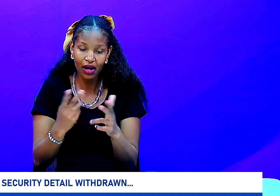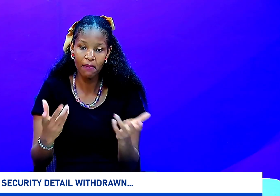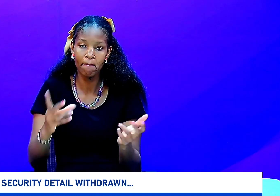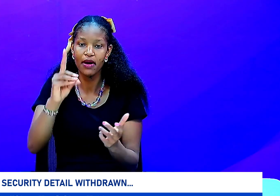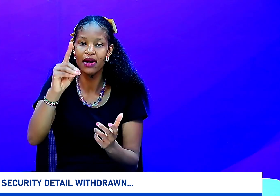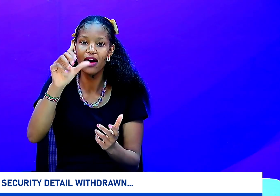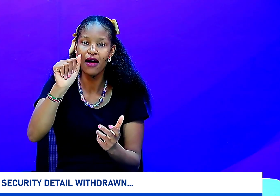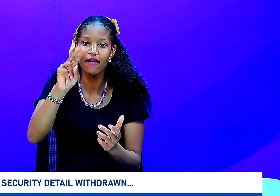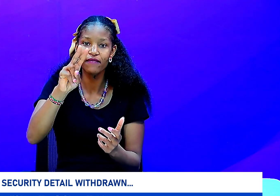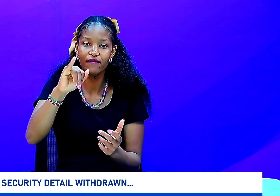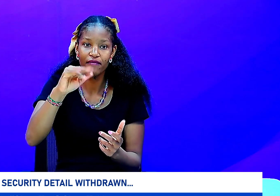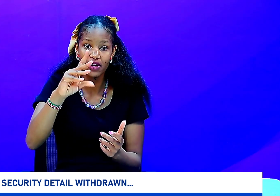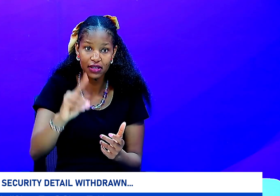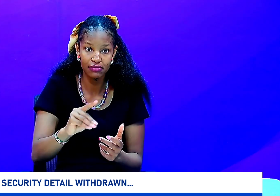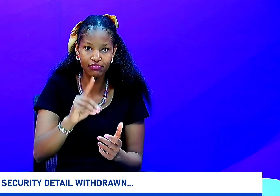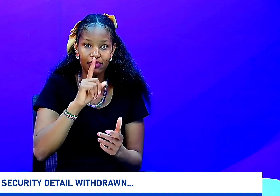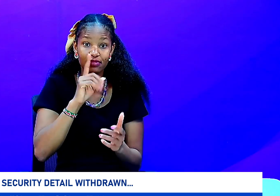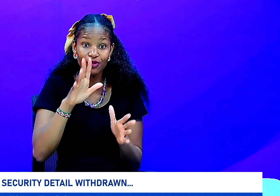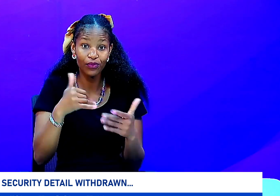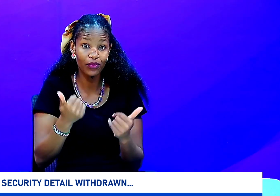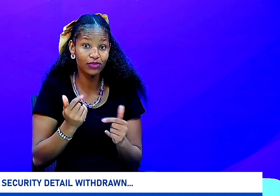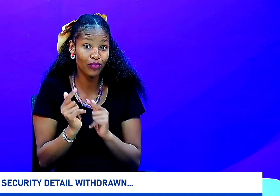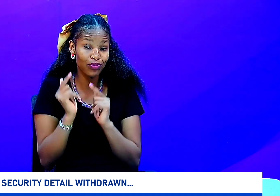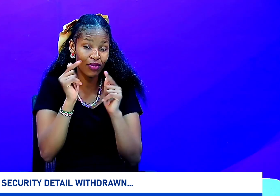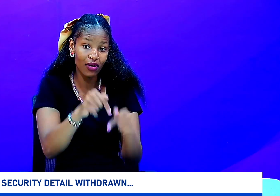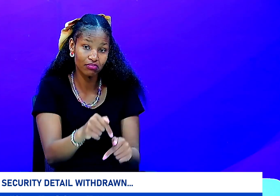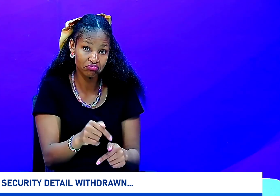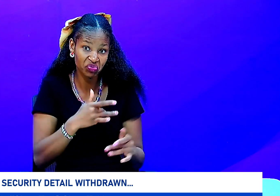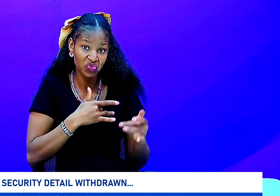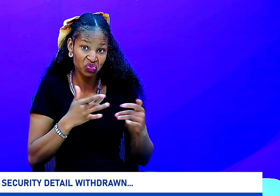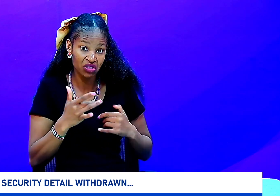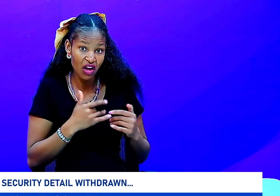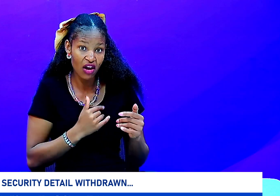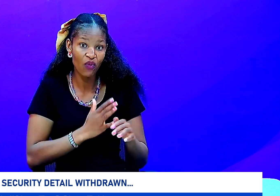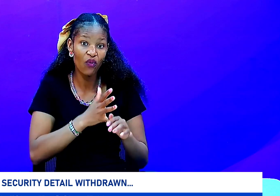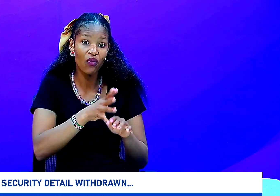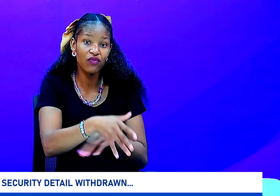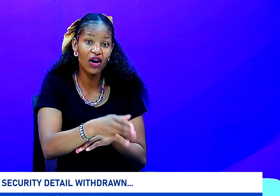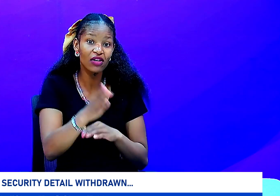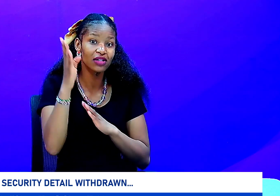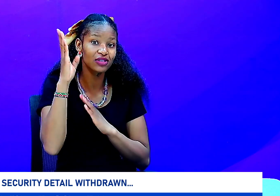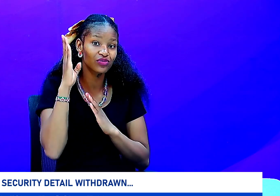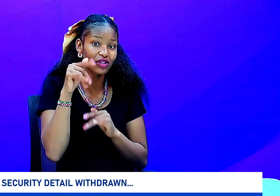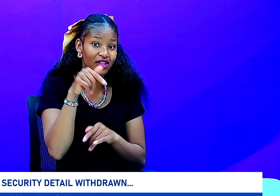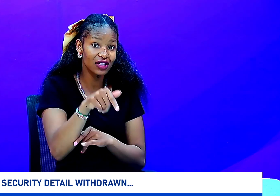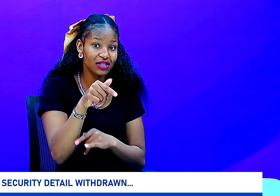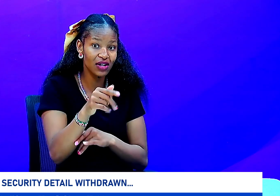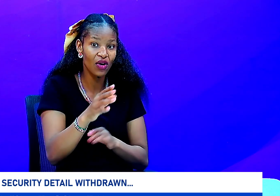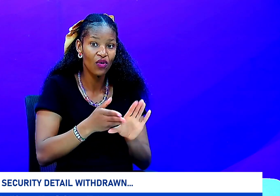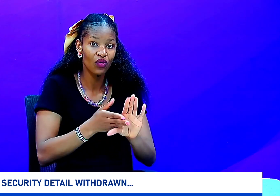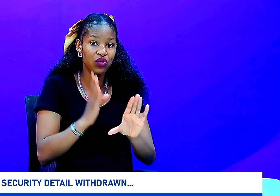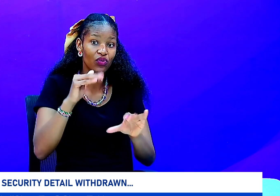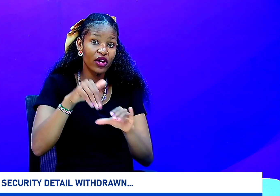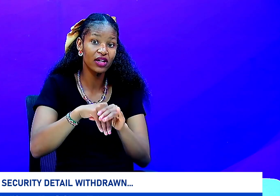On to our other news. The former Chief Justice Emeritus David Maraga has raised